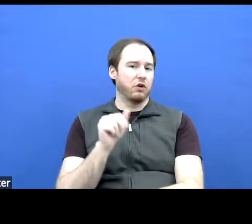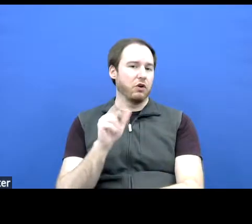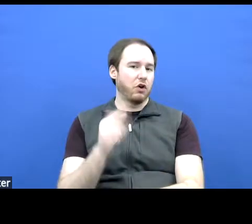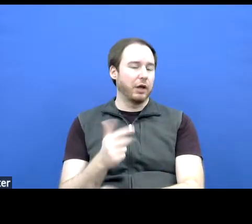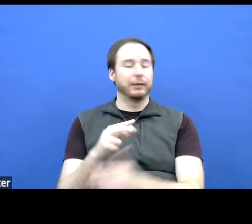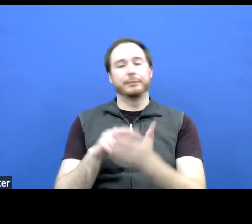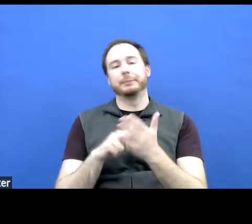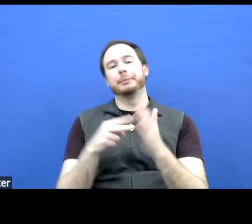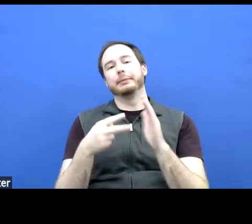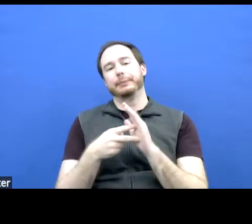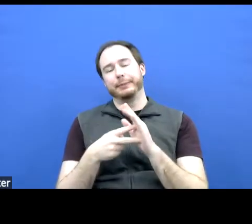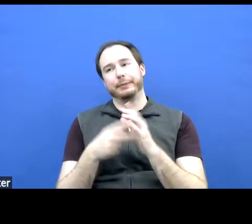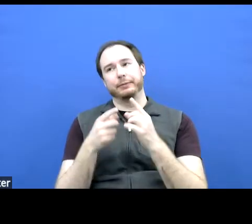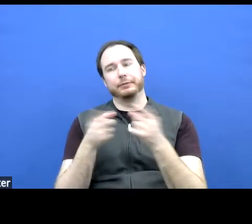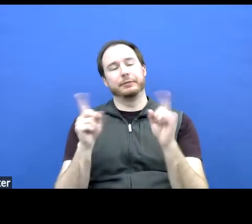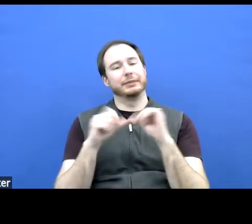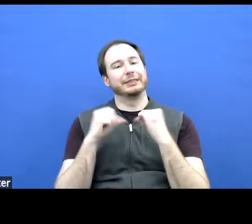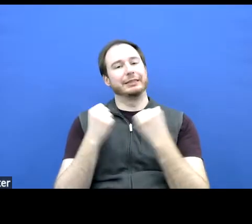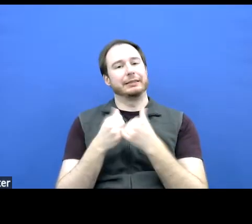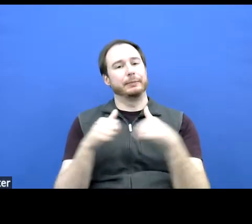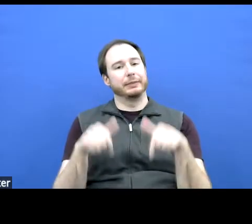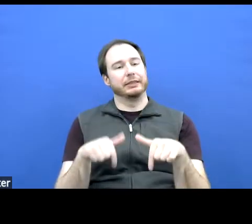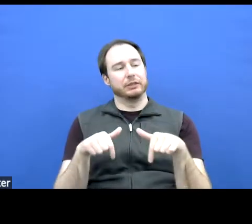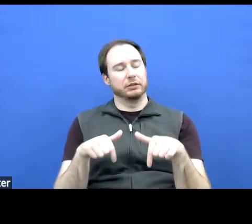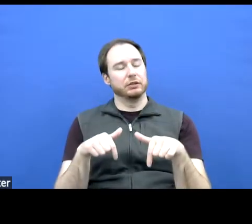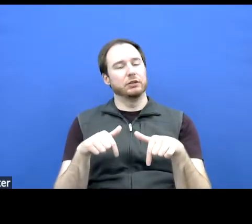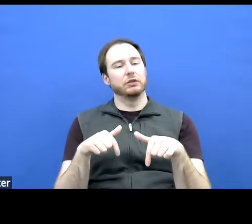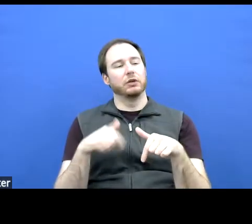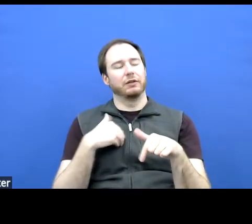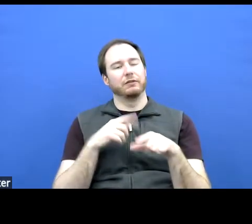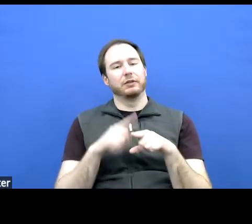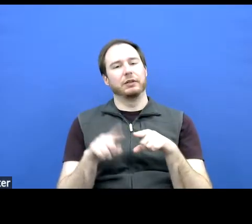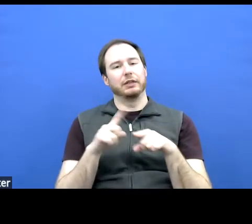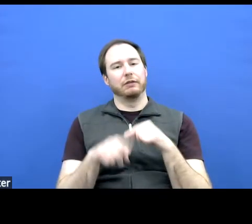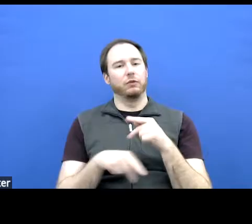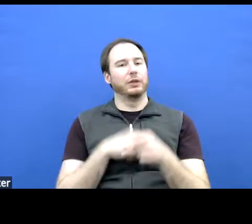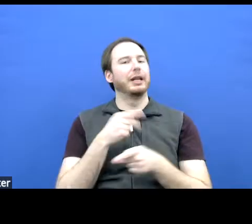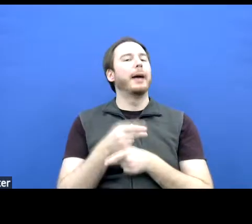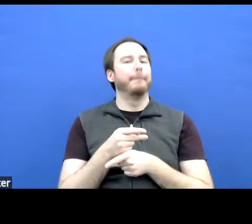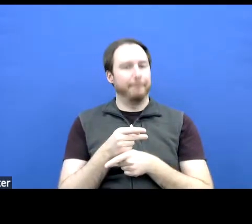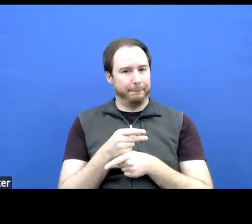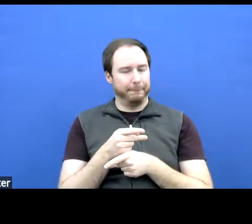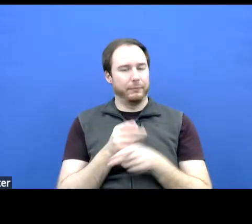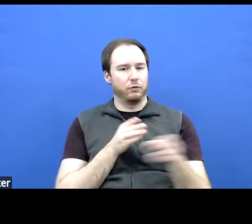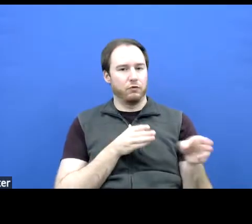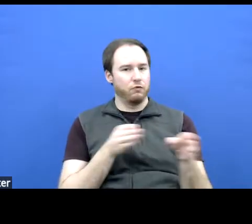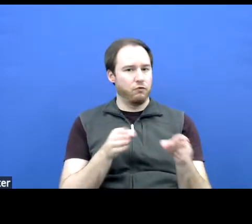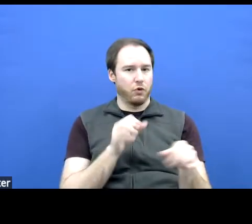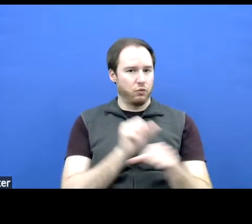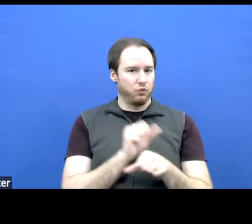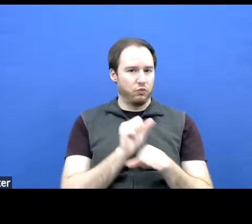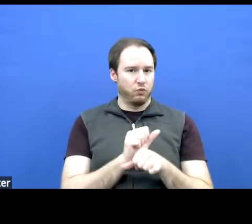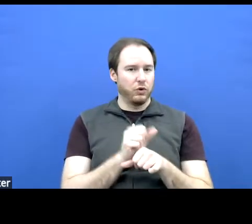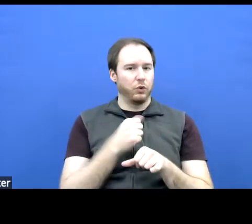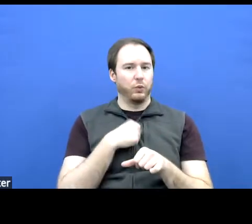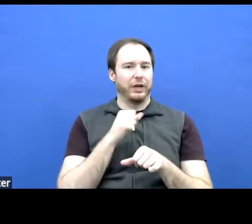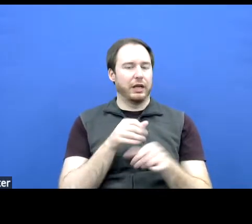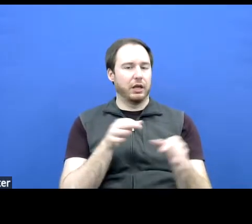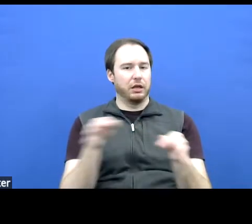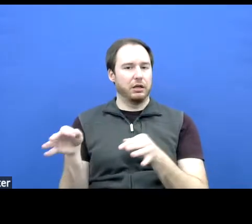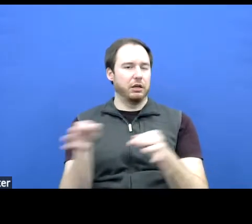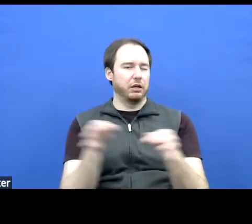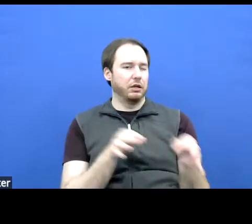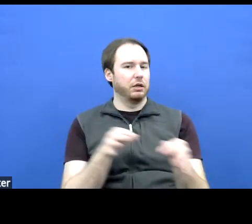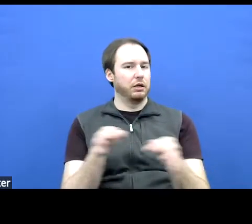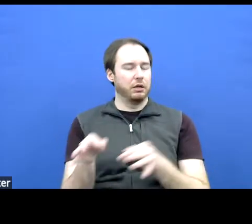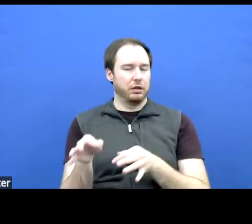probably going to be doing is there's different types of road work we're doing in that not